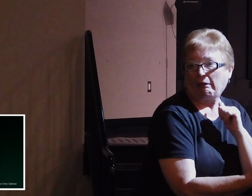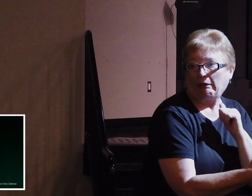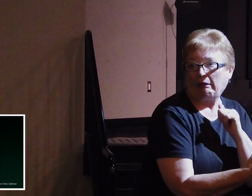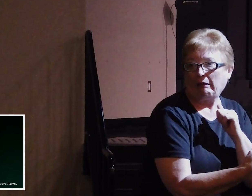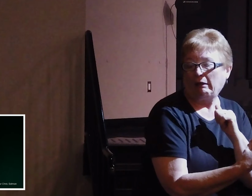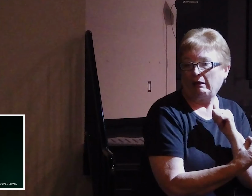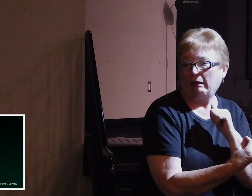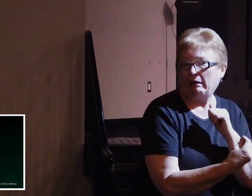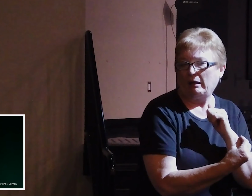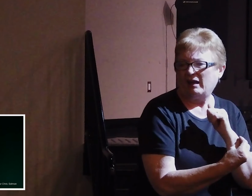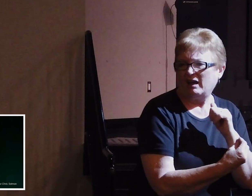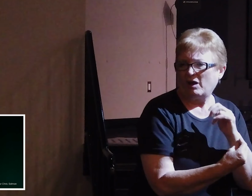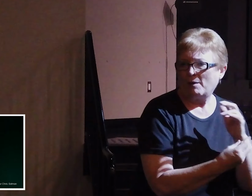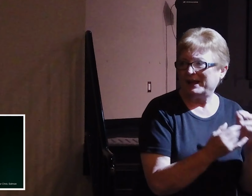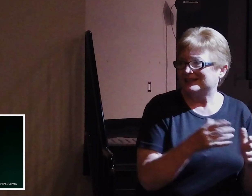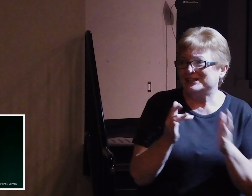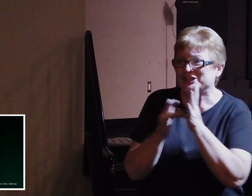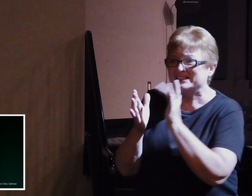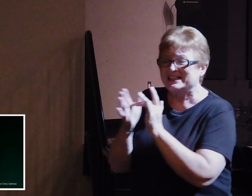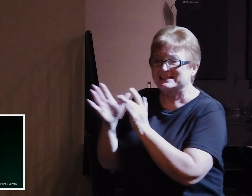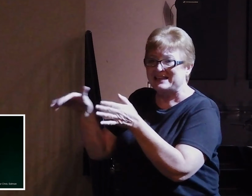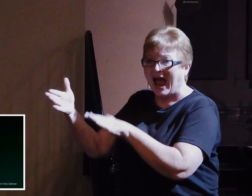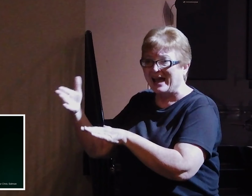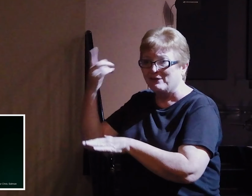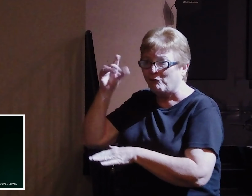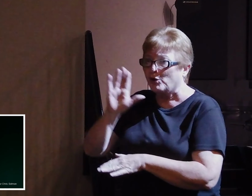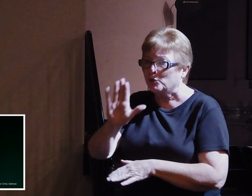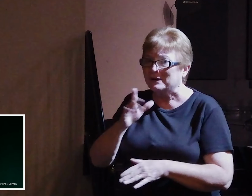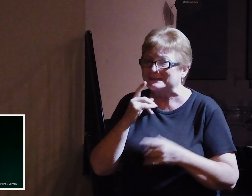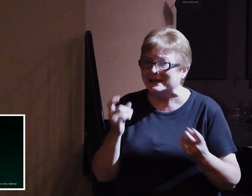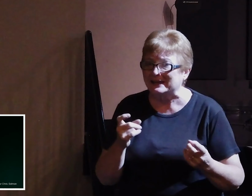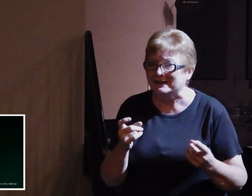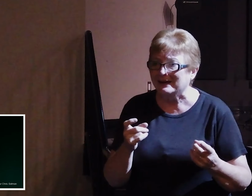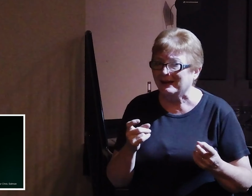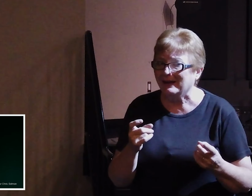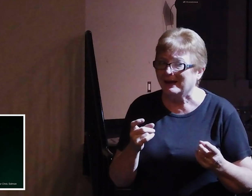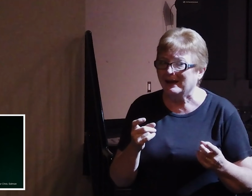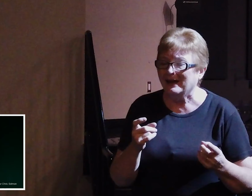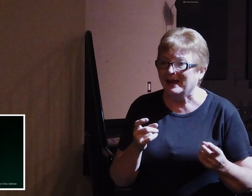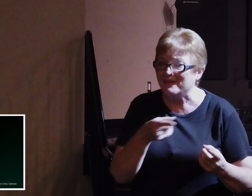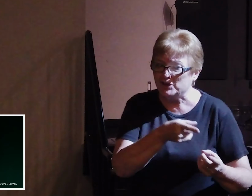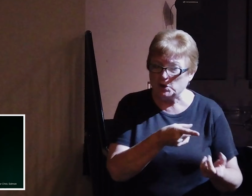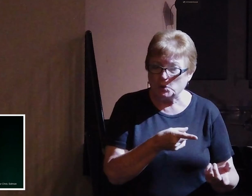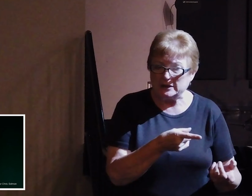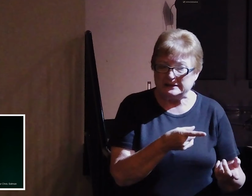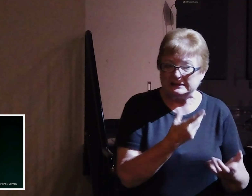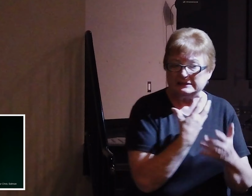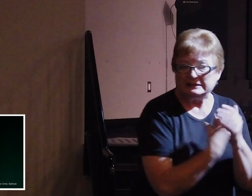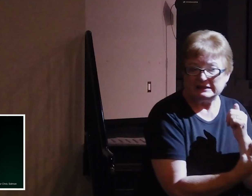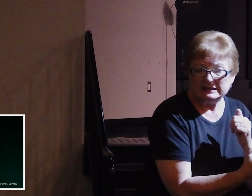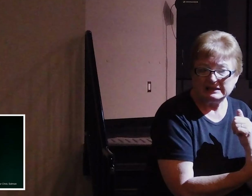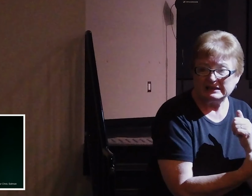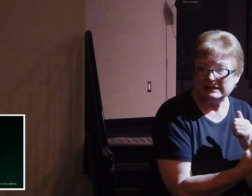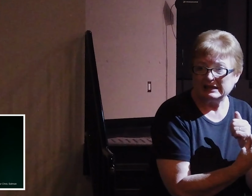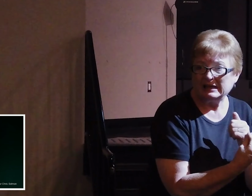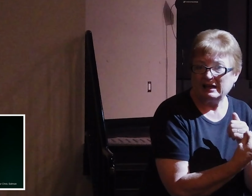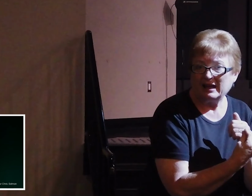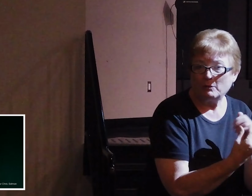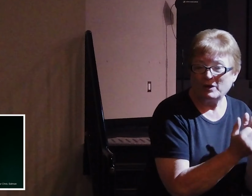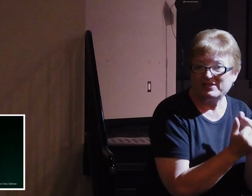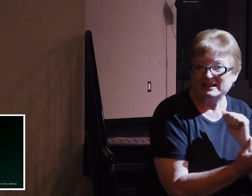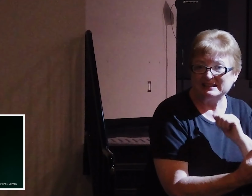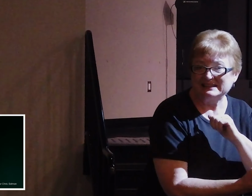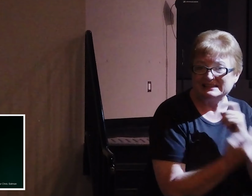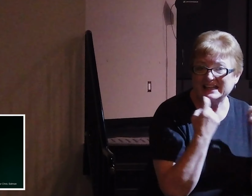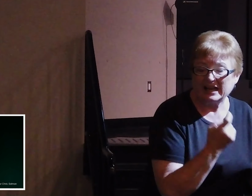Jesus on the cross? And if you keep the cross in your mind when you're thinking about sin or being tempted by sin, and just